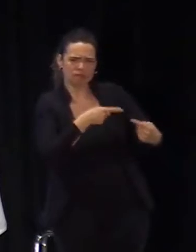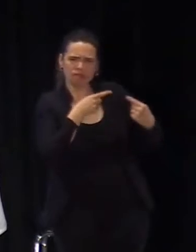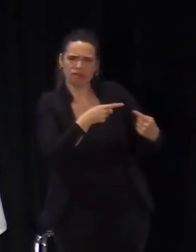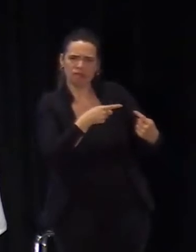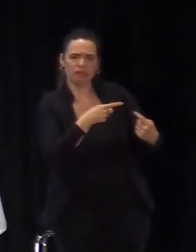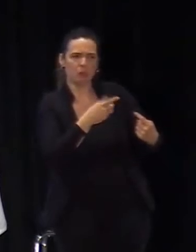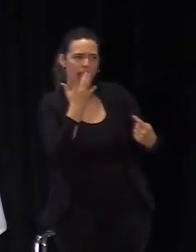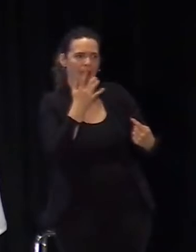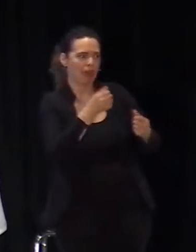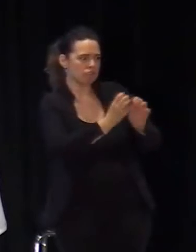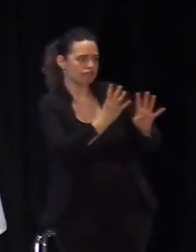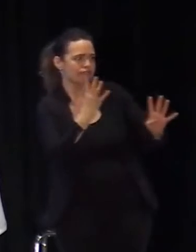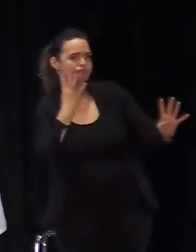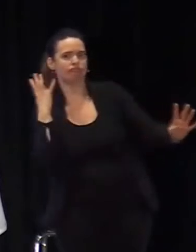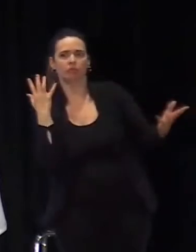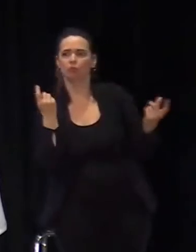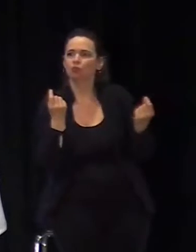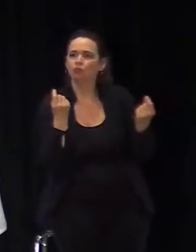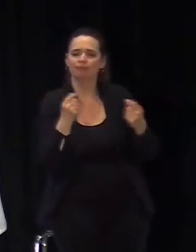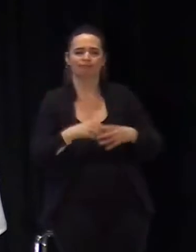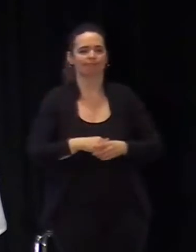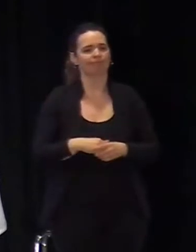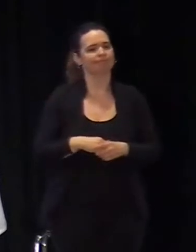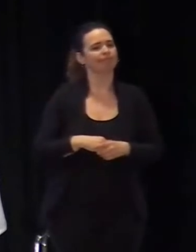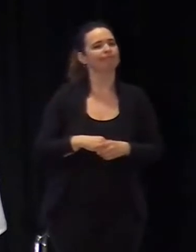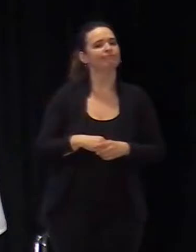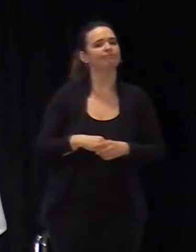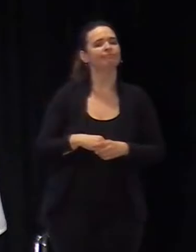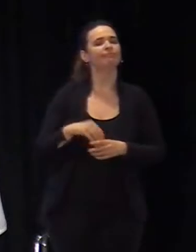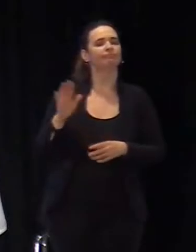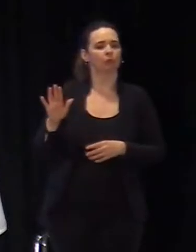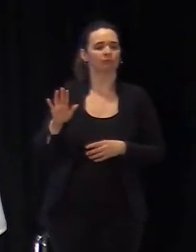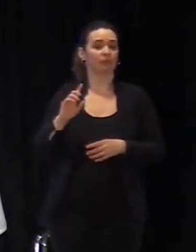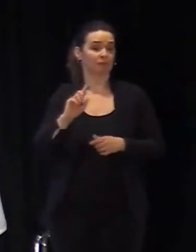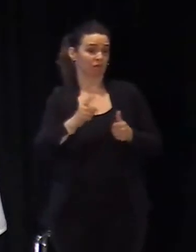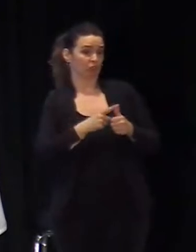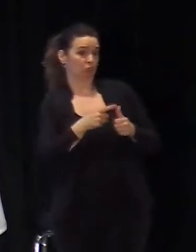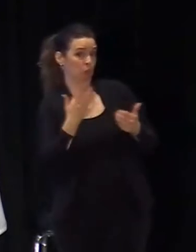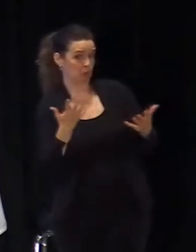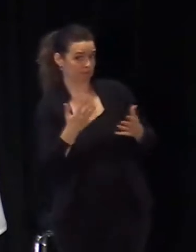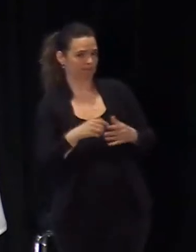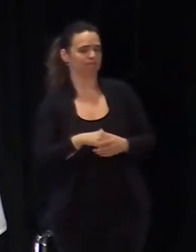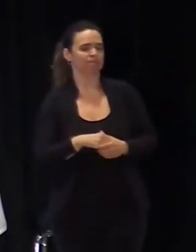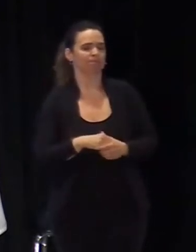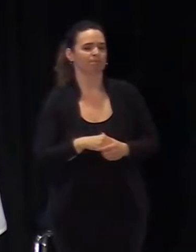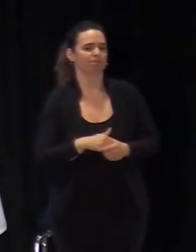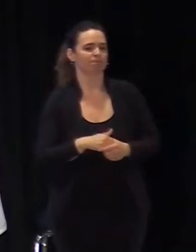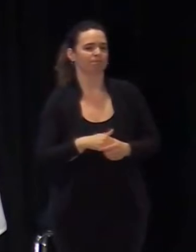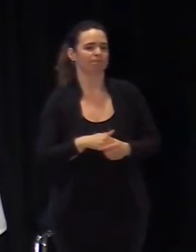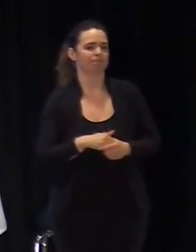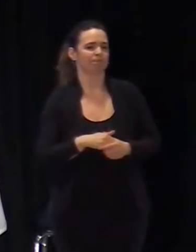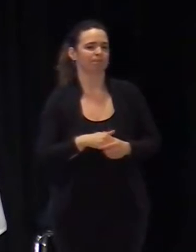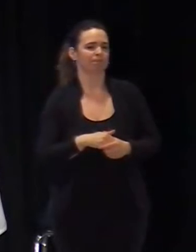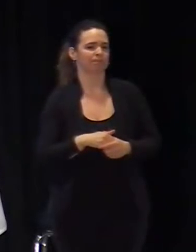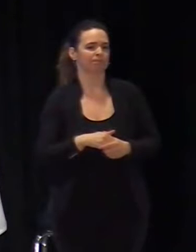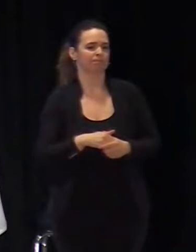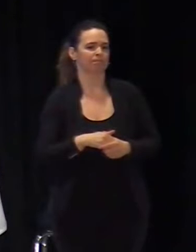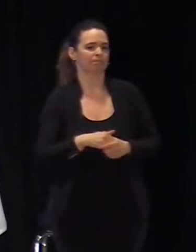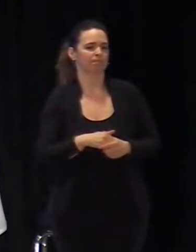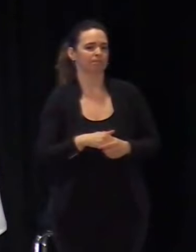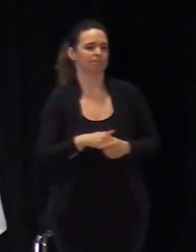So first, let's answer the second part of your question first. Is there's always been this